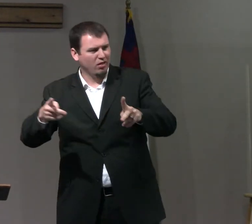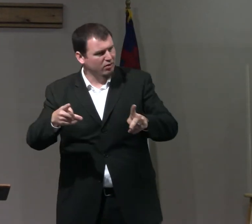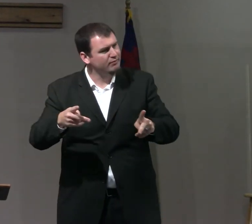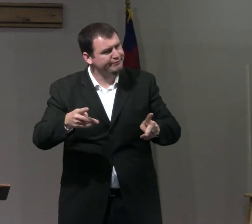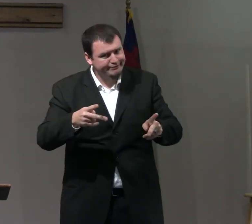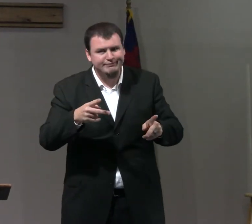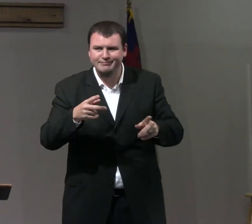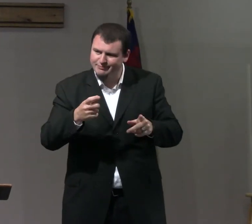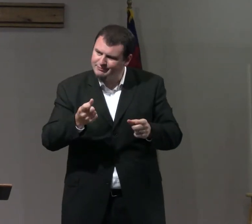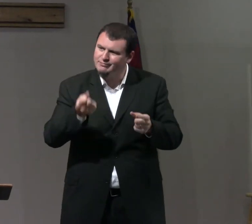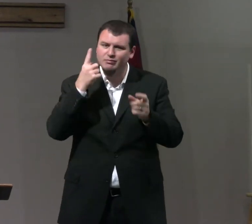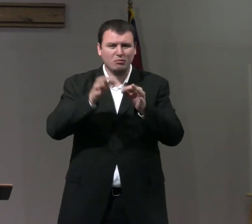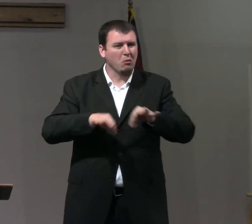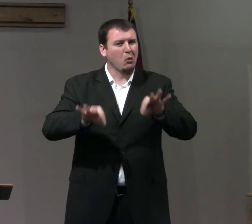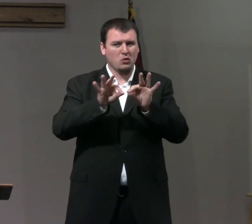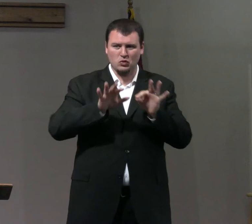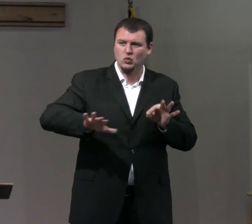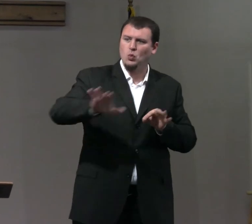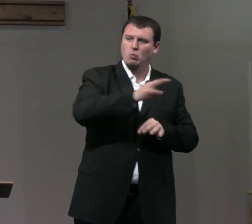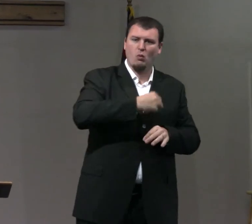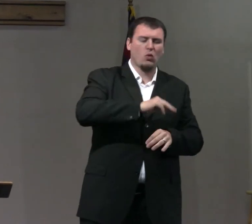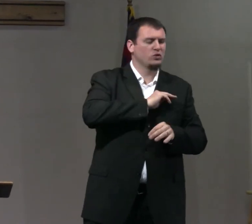affect other people.